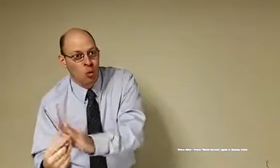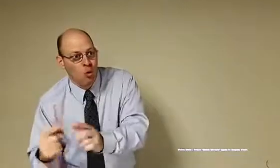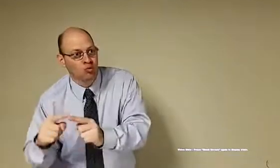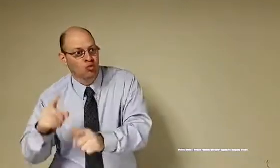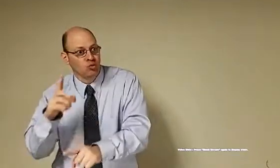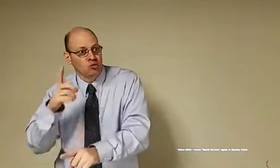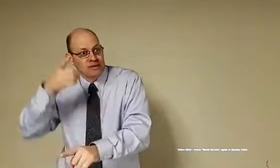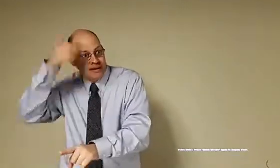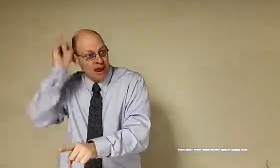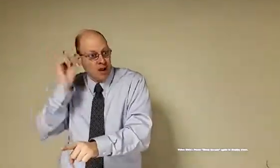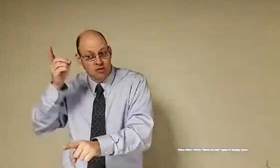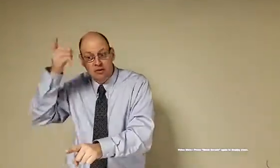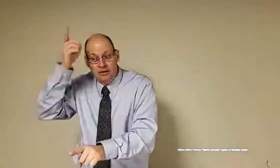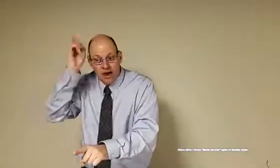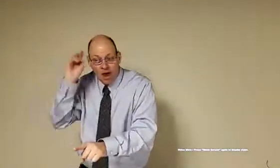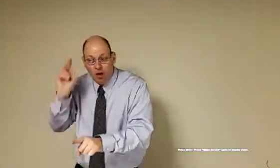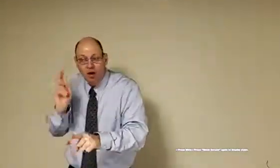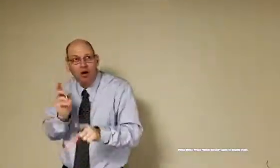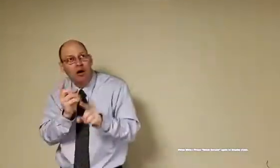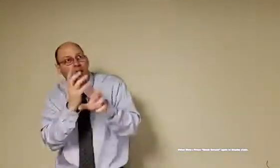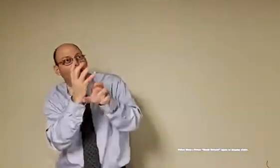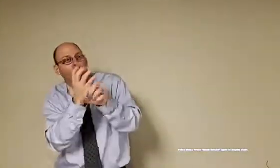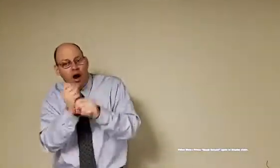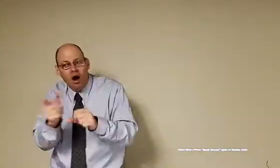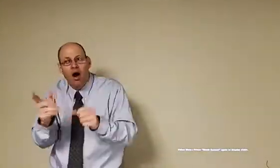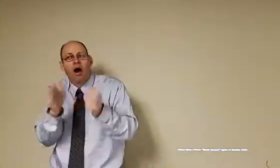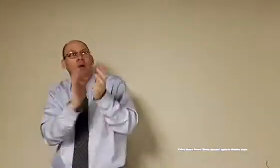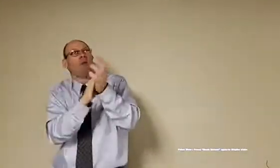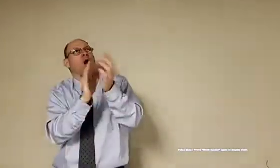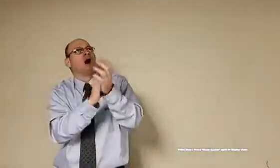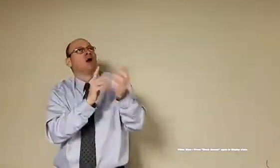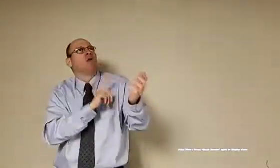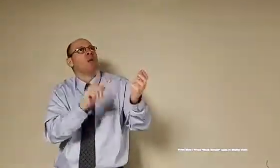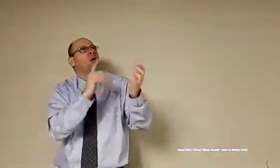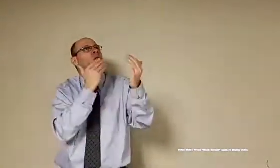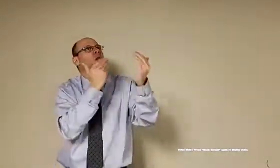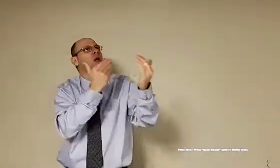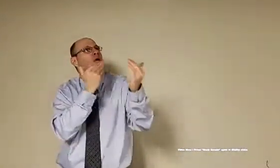And God gave the understanding and revelation to Daniel.